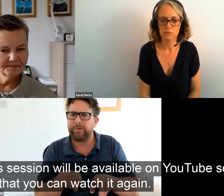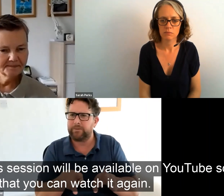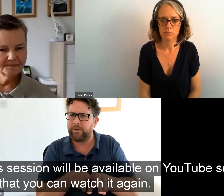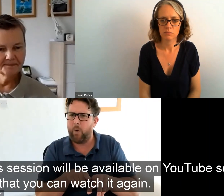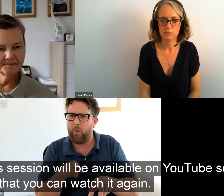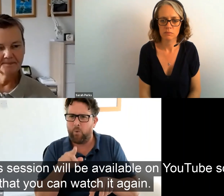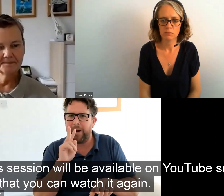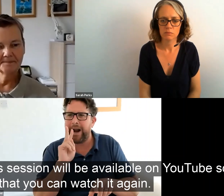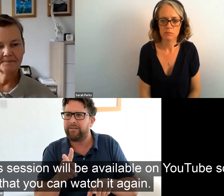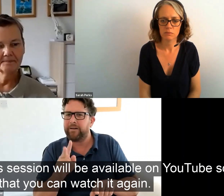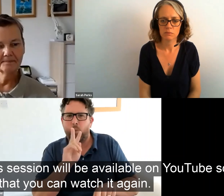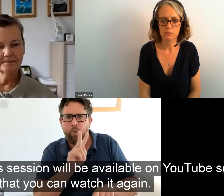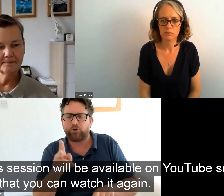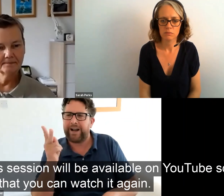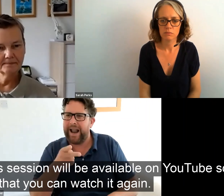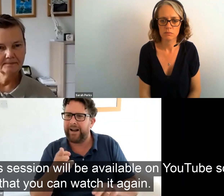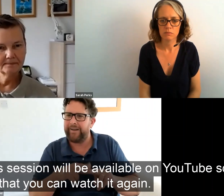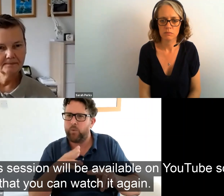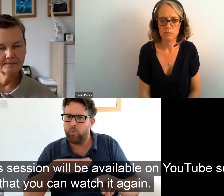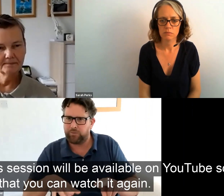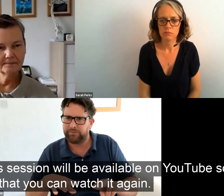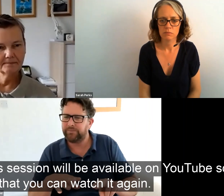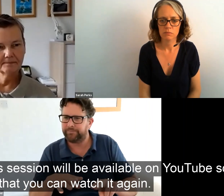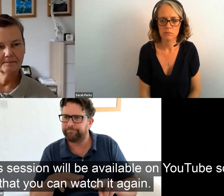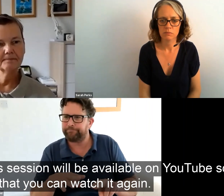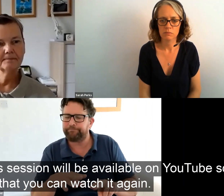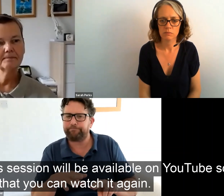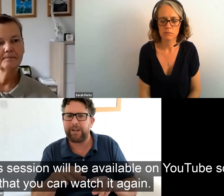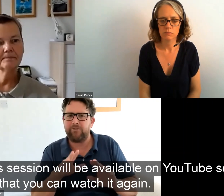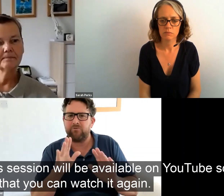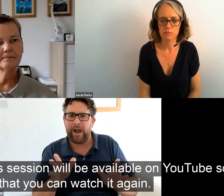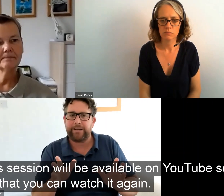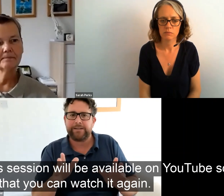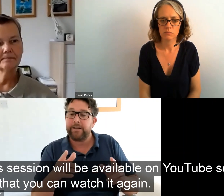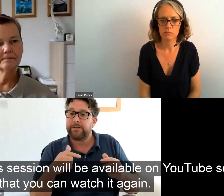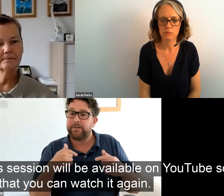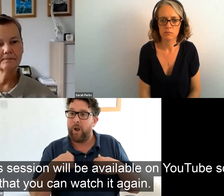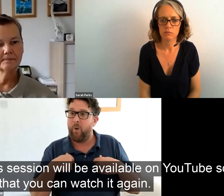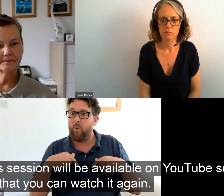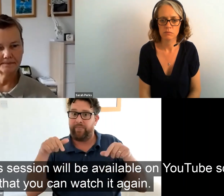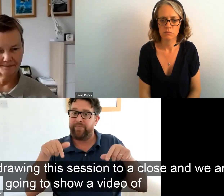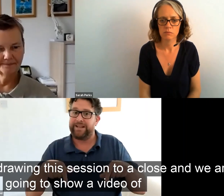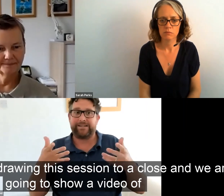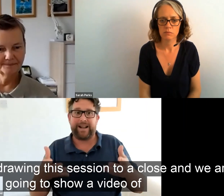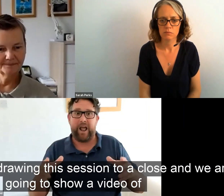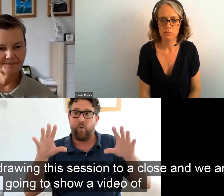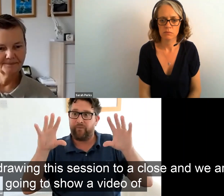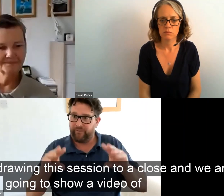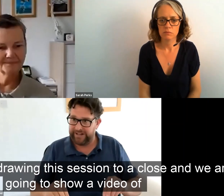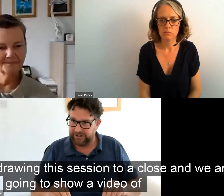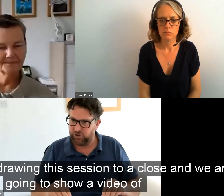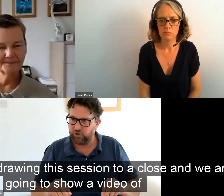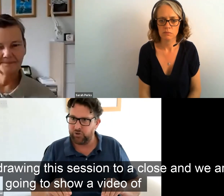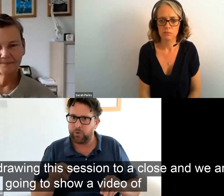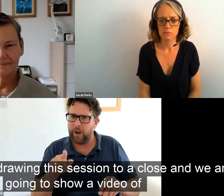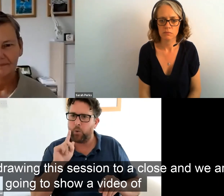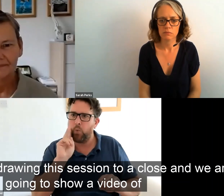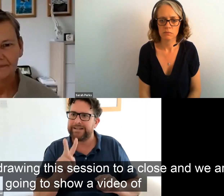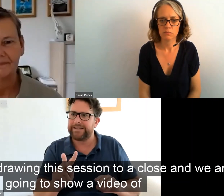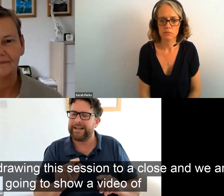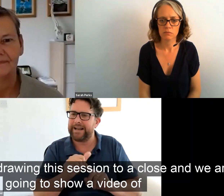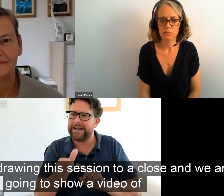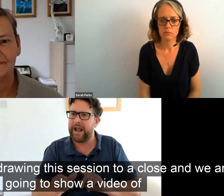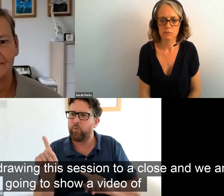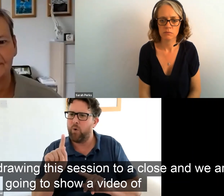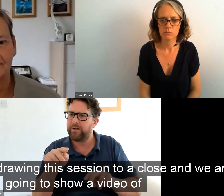will be available on YouTube so that you can watch it again. So we're